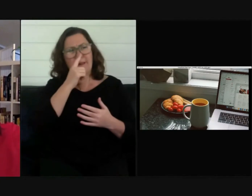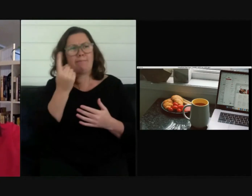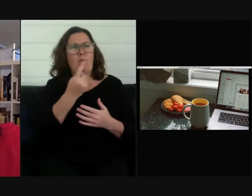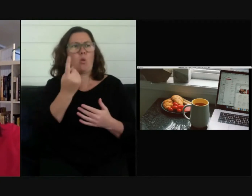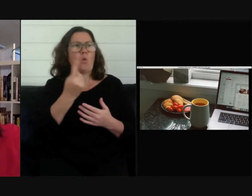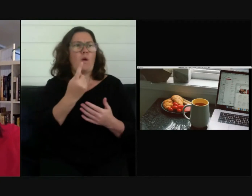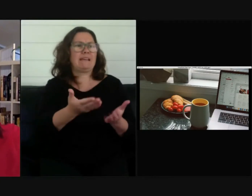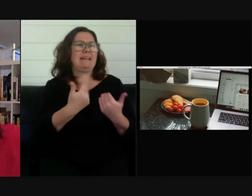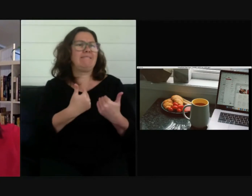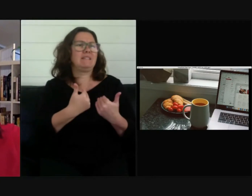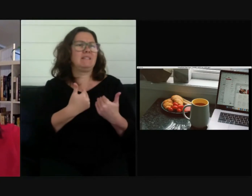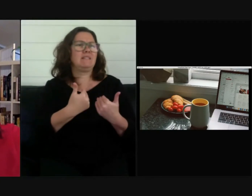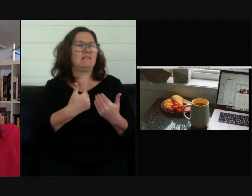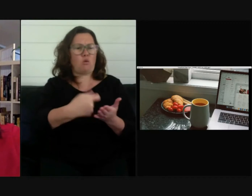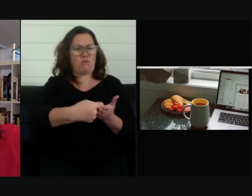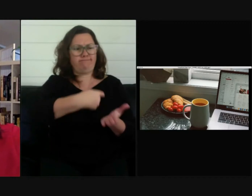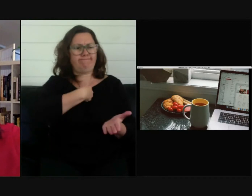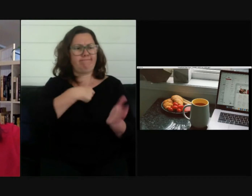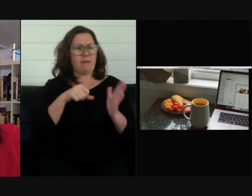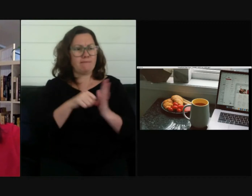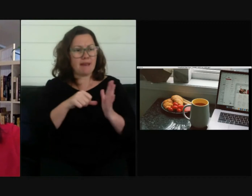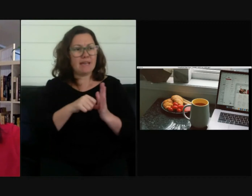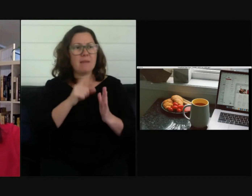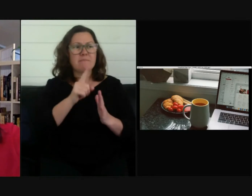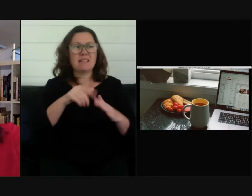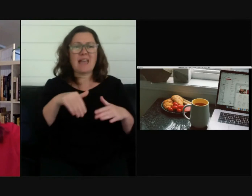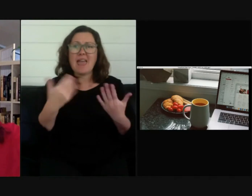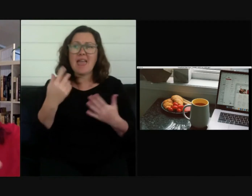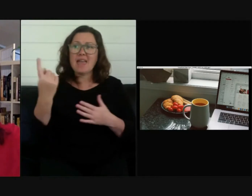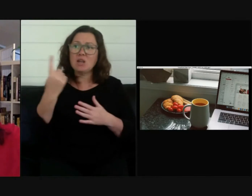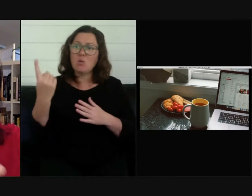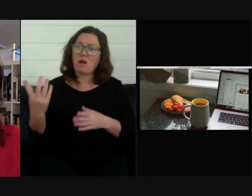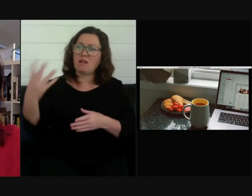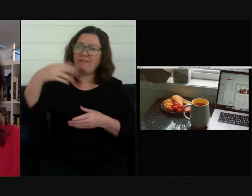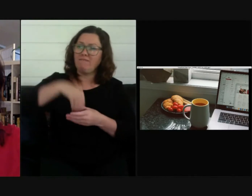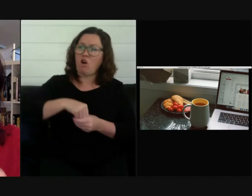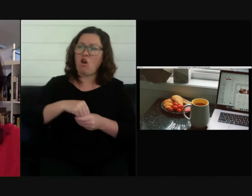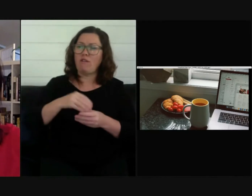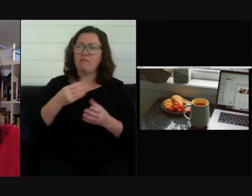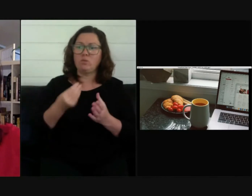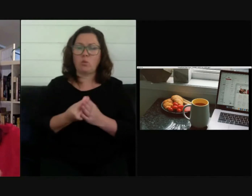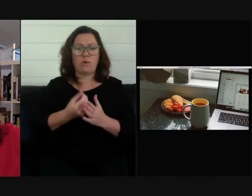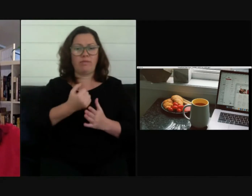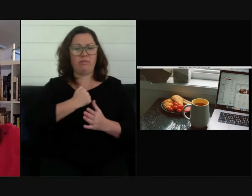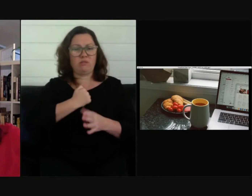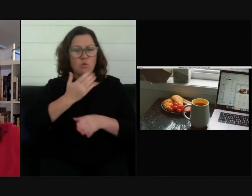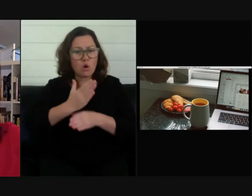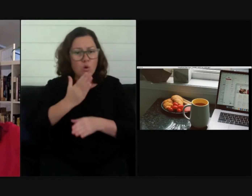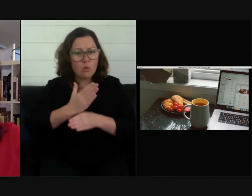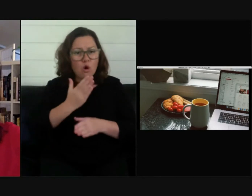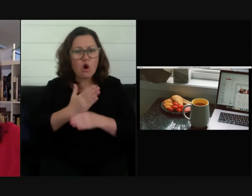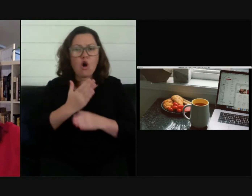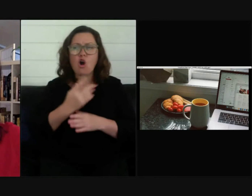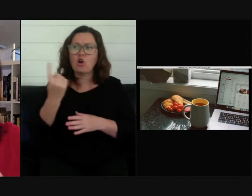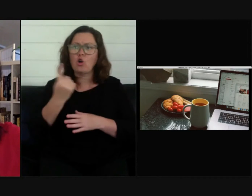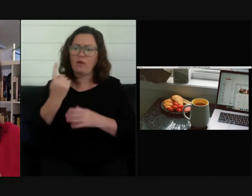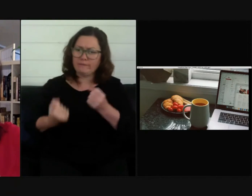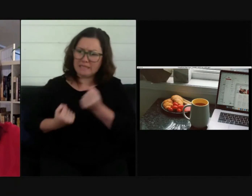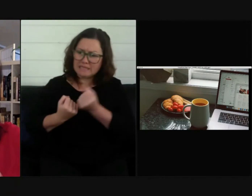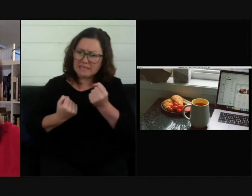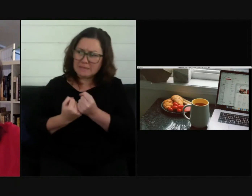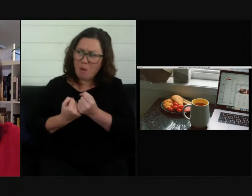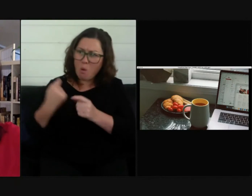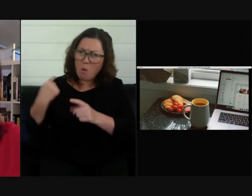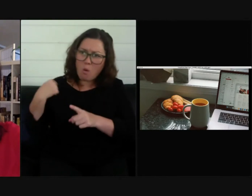been involved in your organisation or your screen practice that's been loyal to you, supportive of you, involved